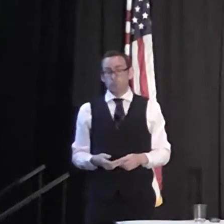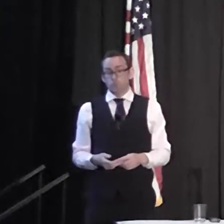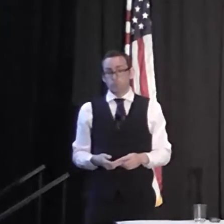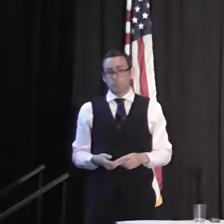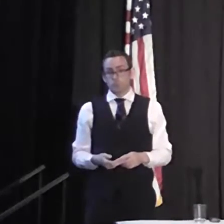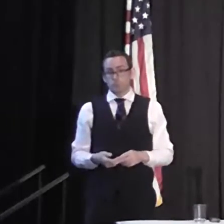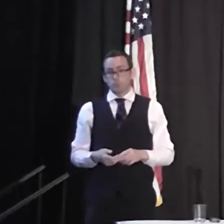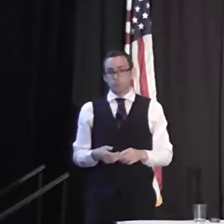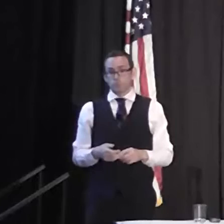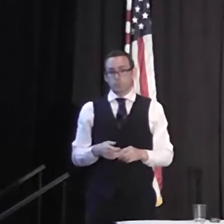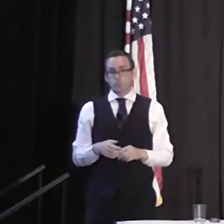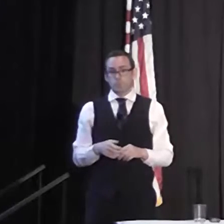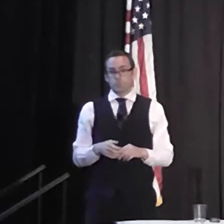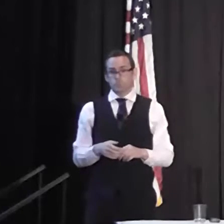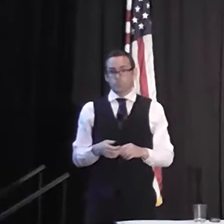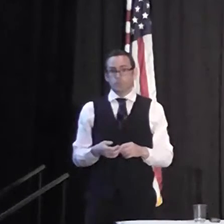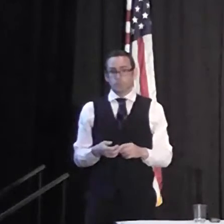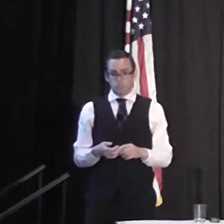oil.